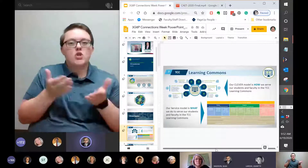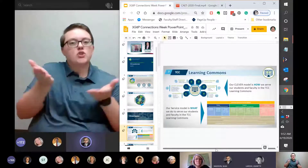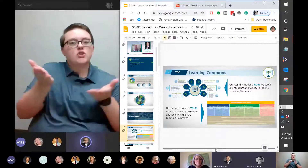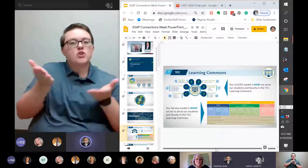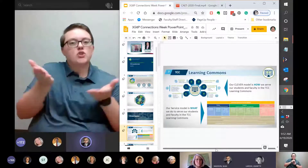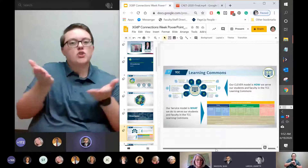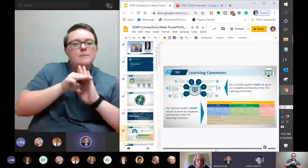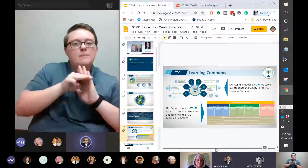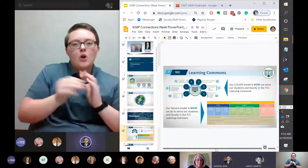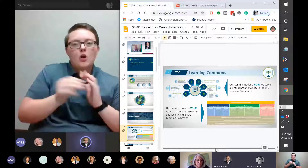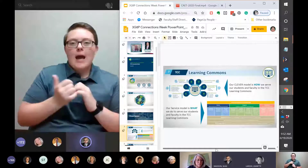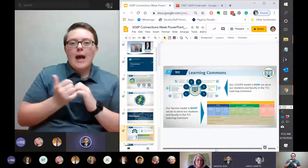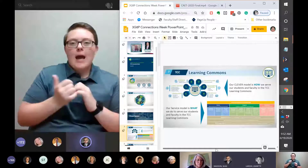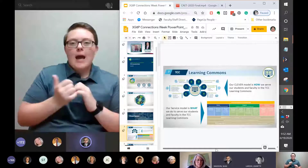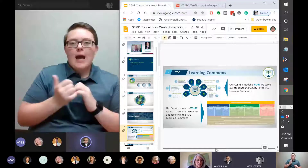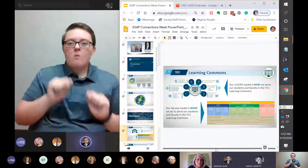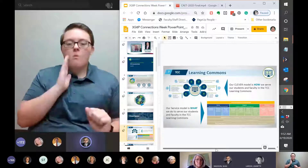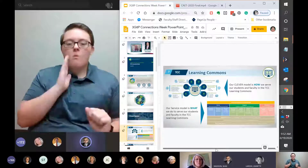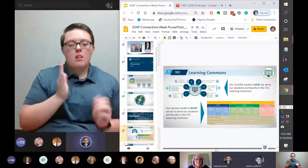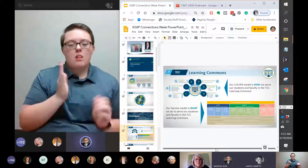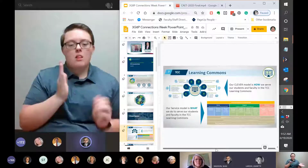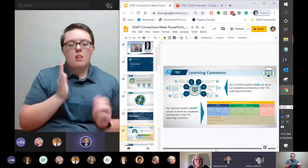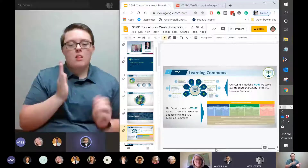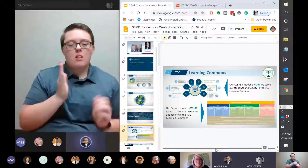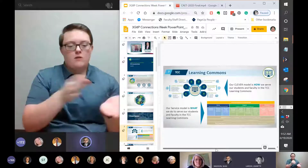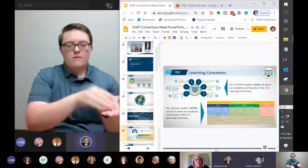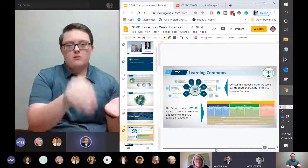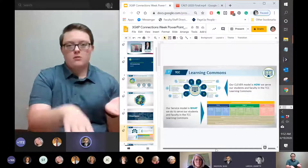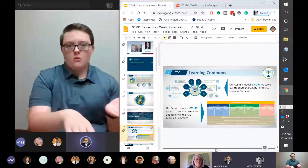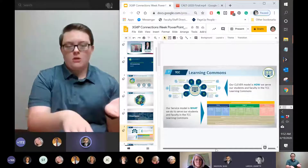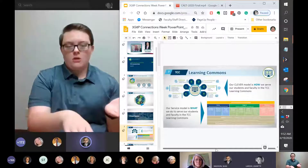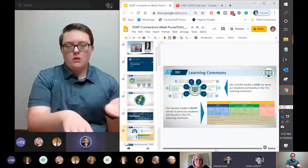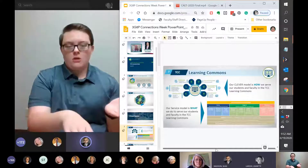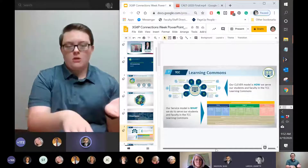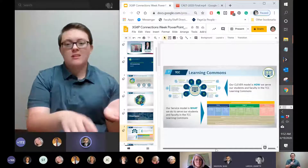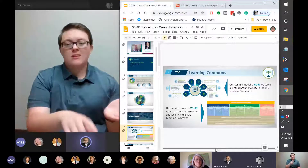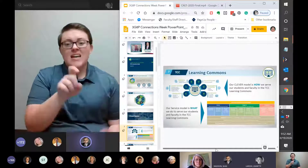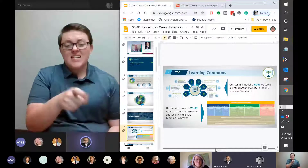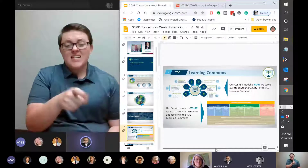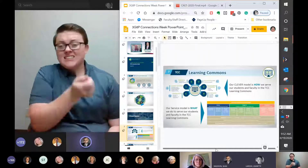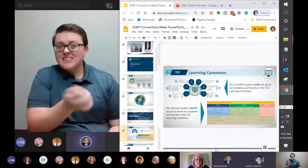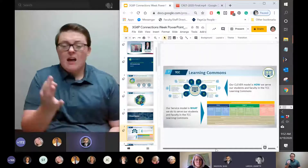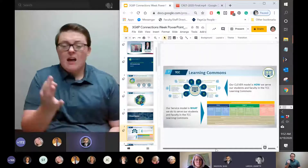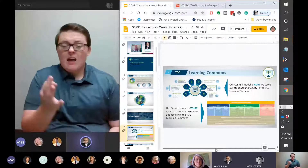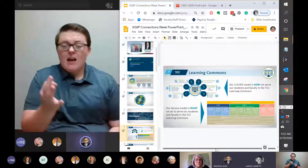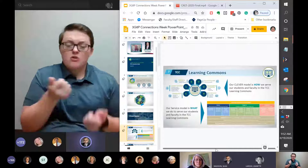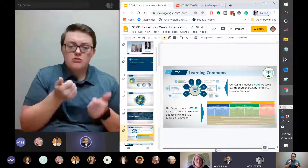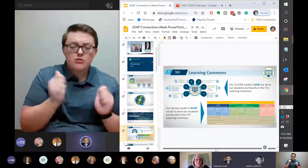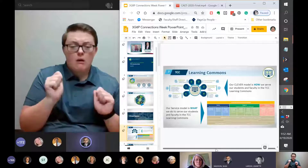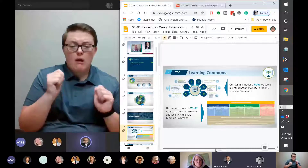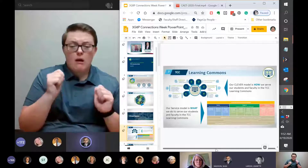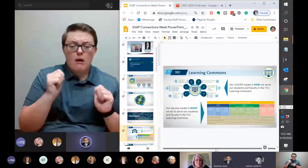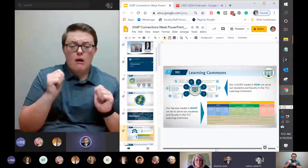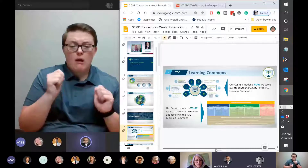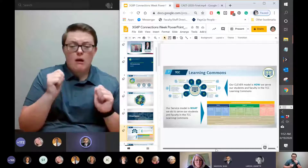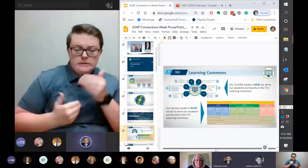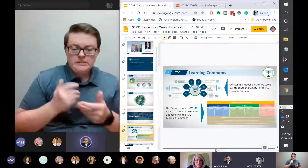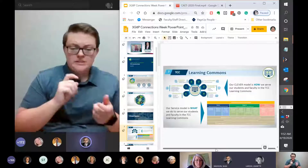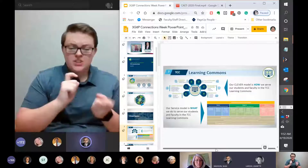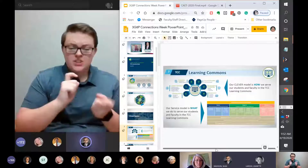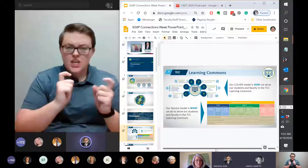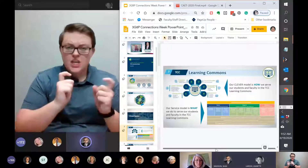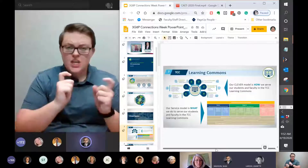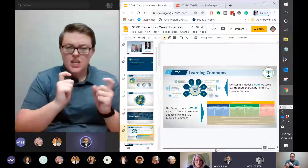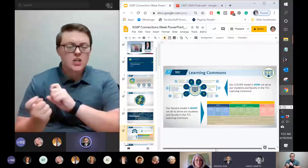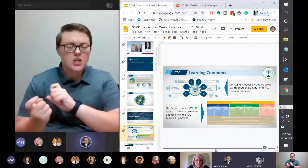serve the students. It took several iterations to get to that point, and a number of individuals were